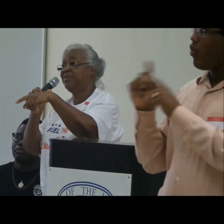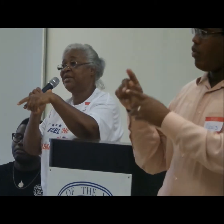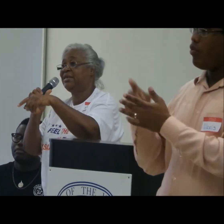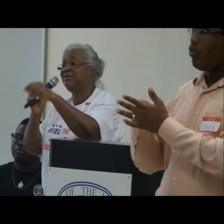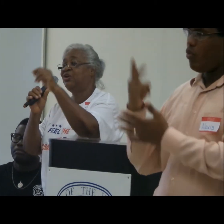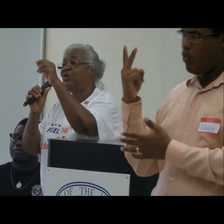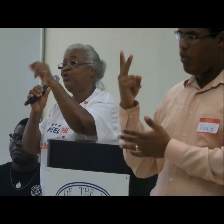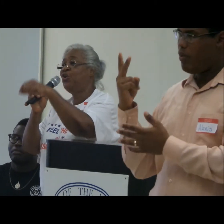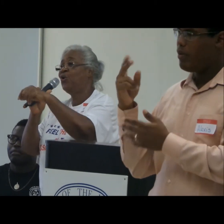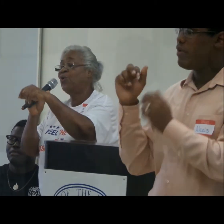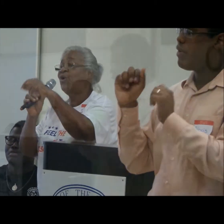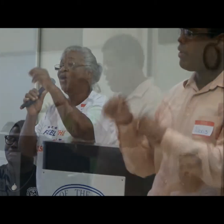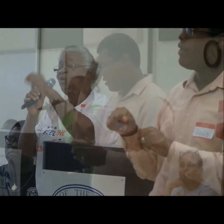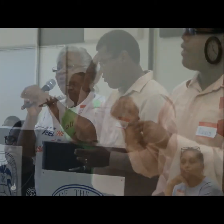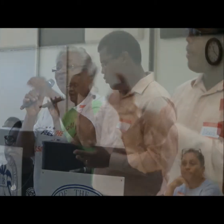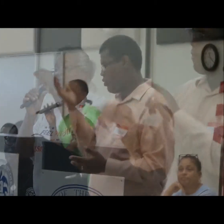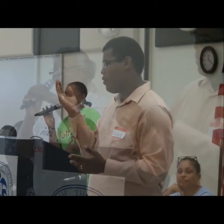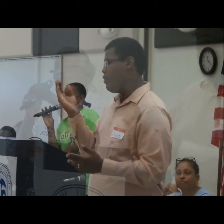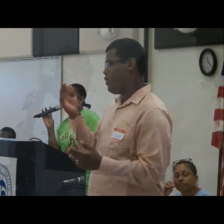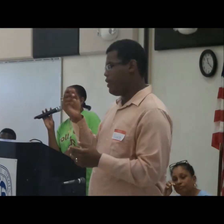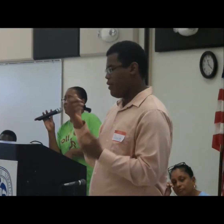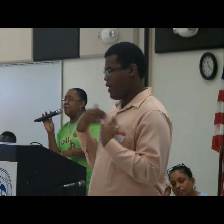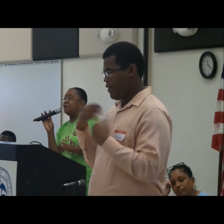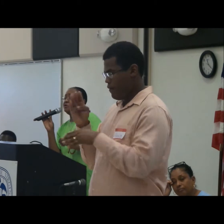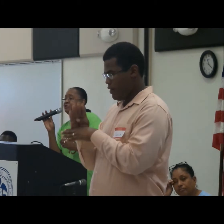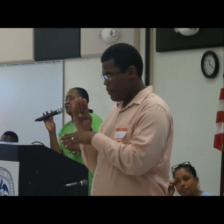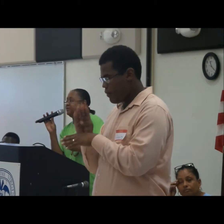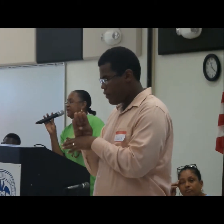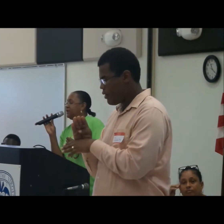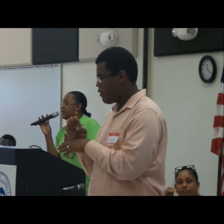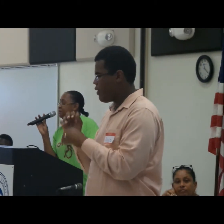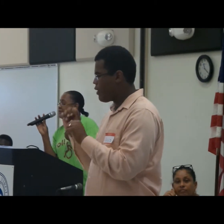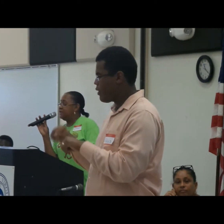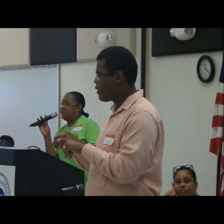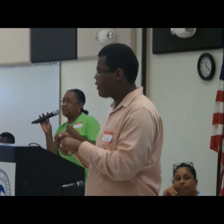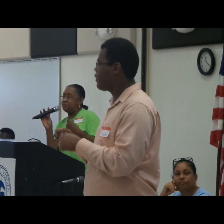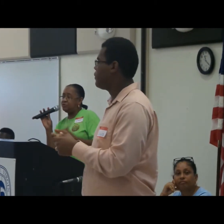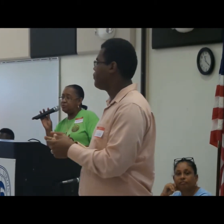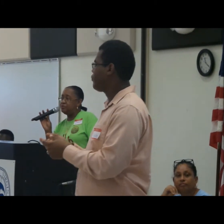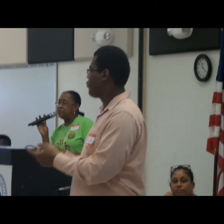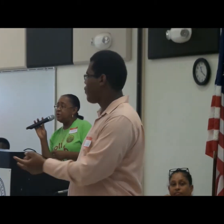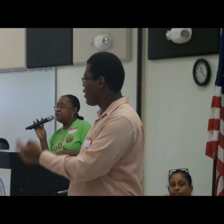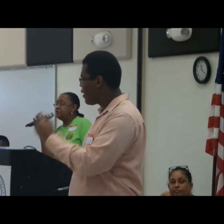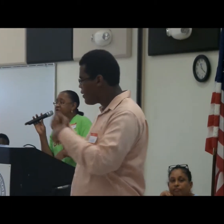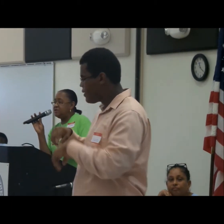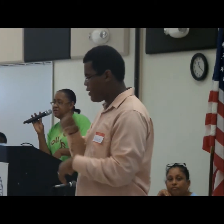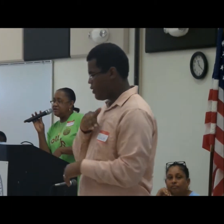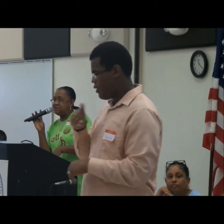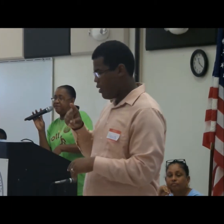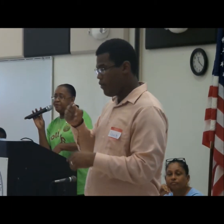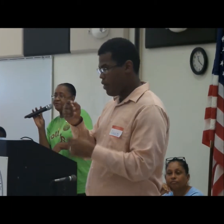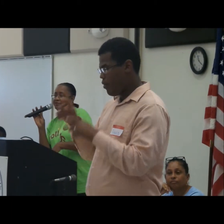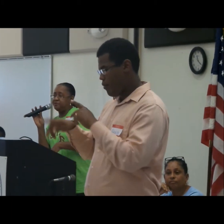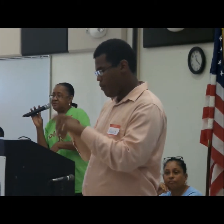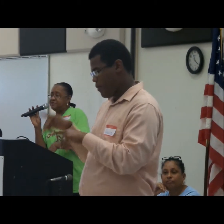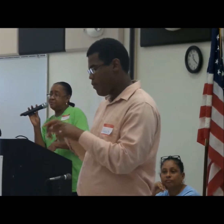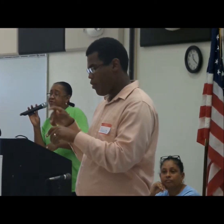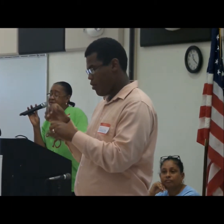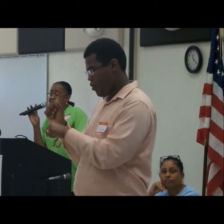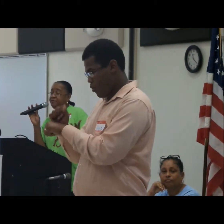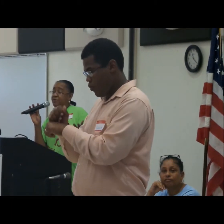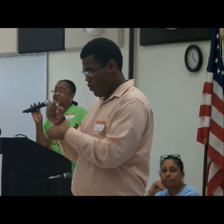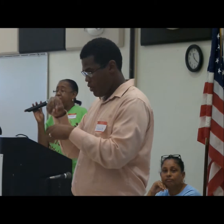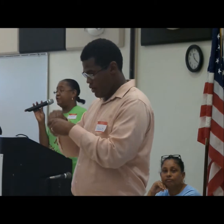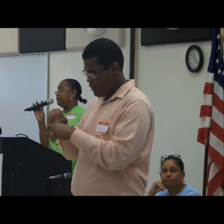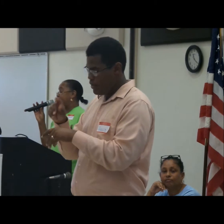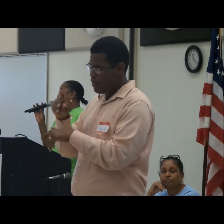with disabilities know is that the Department of Labor, so that they can be attuned to the needs of persons with